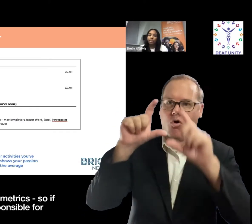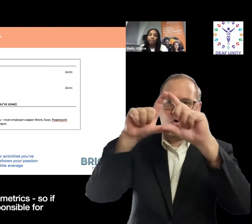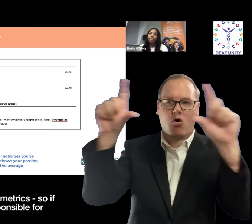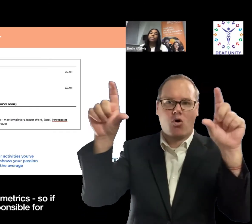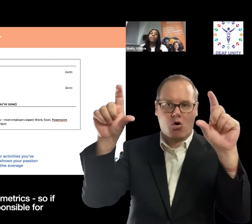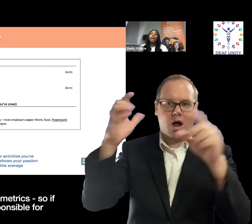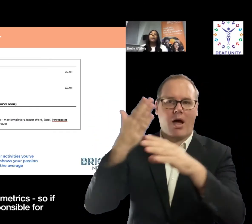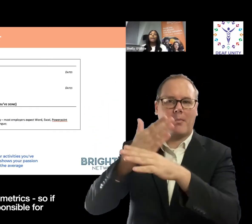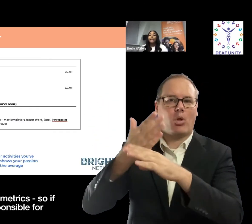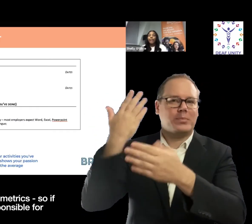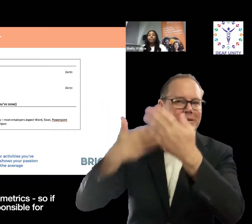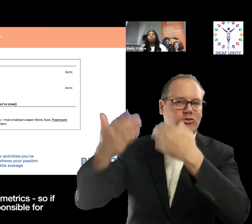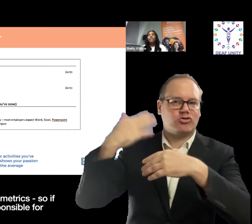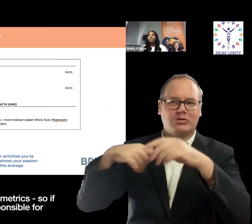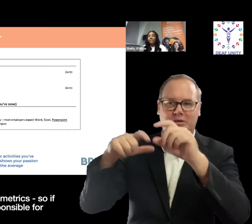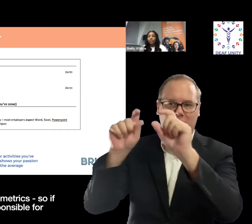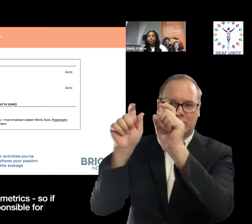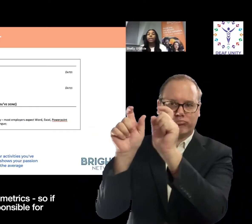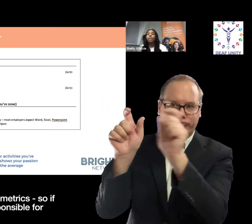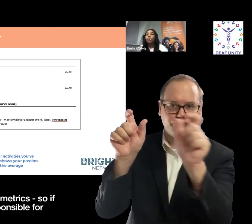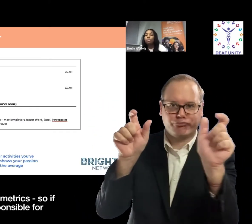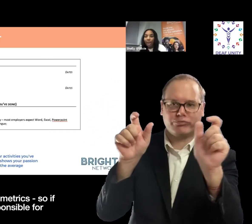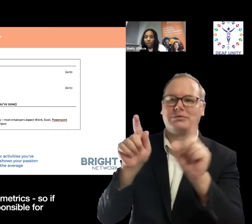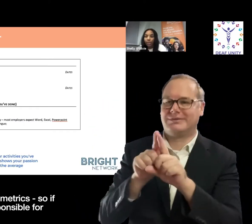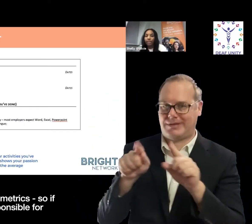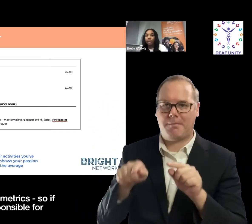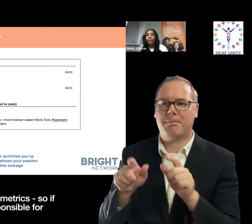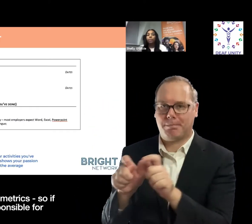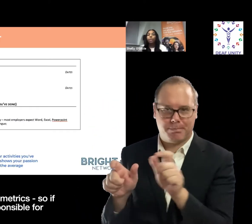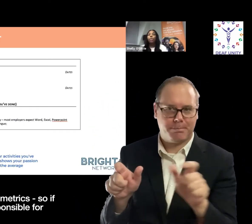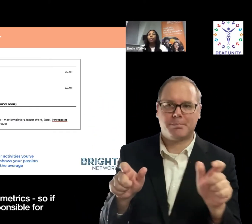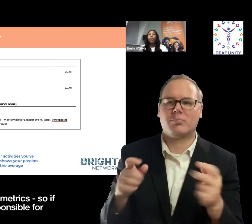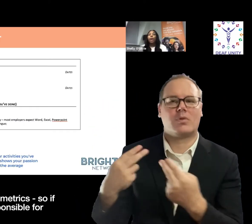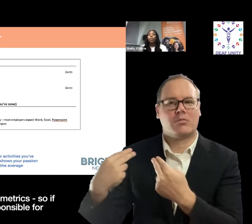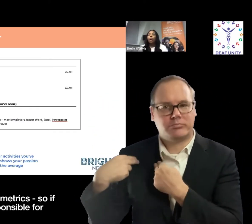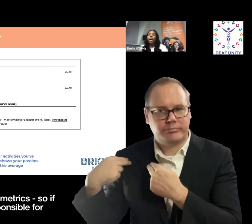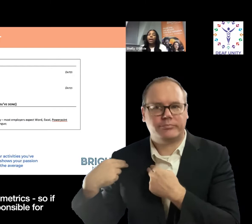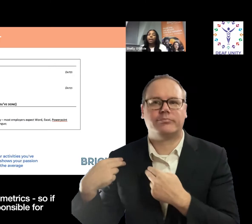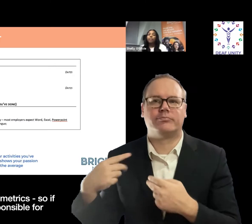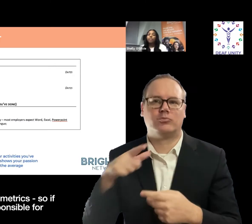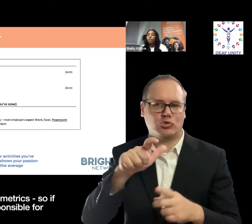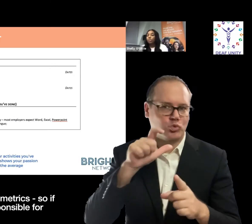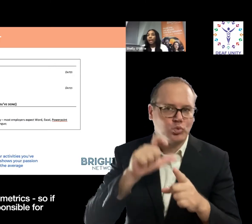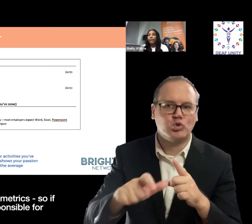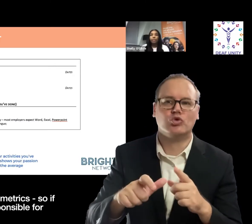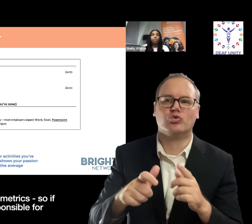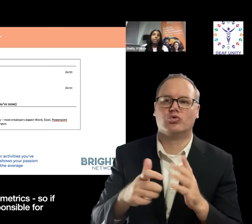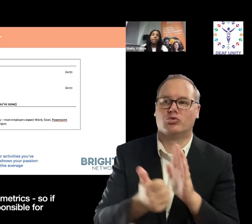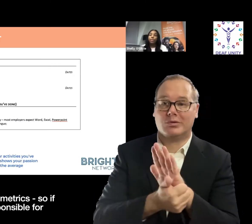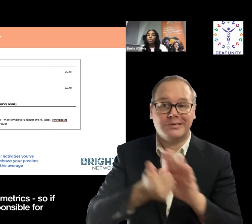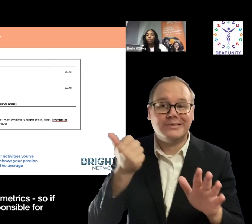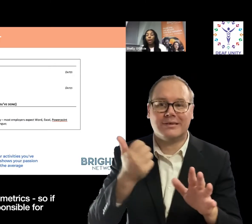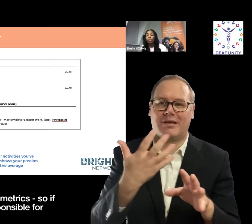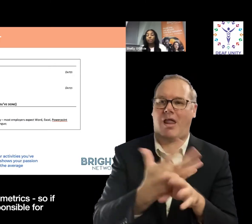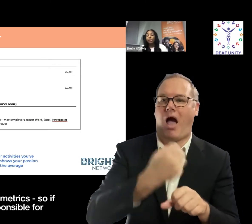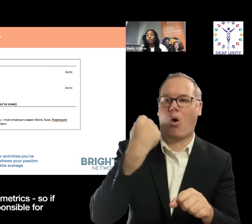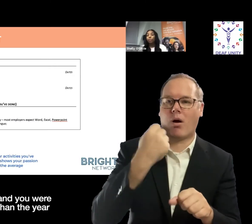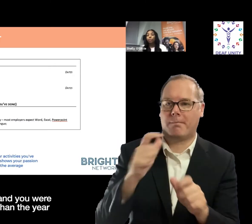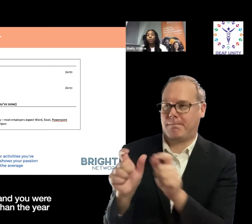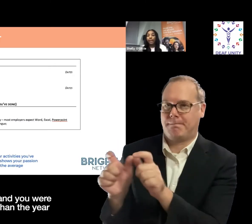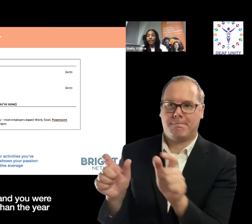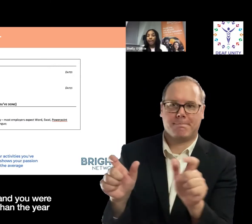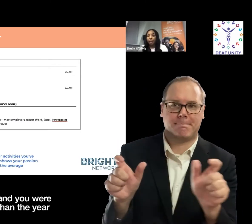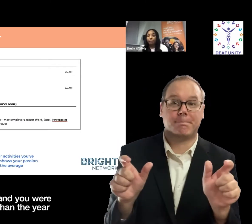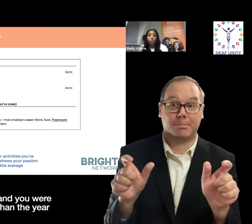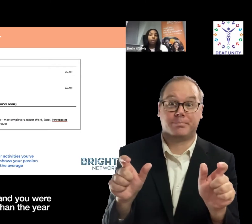with. Again, be specific, use metrics. So if you were social second were responsible